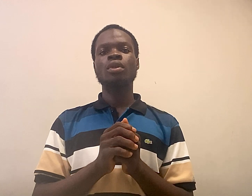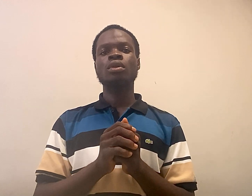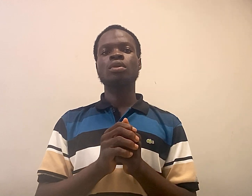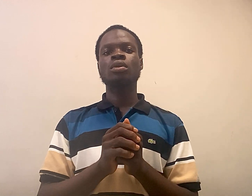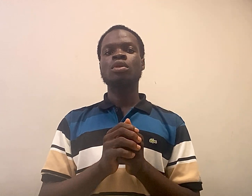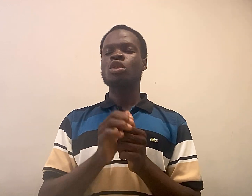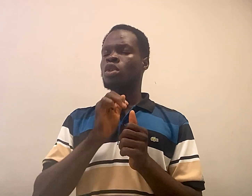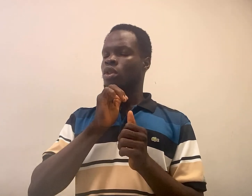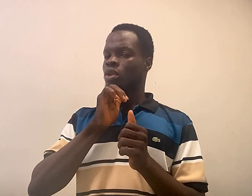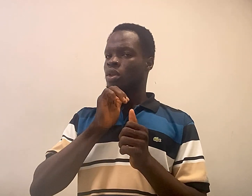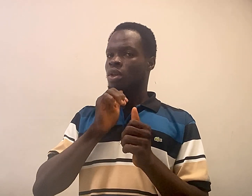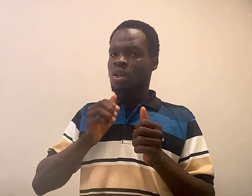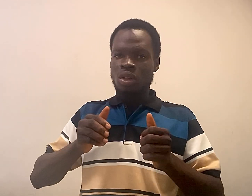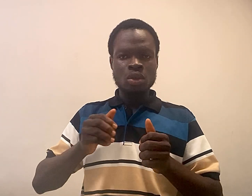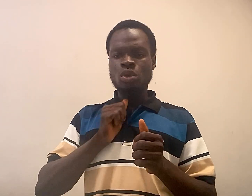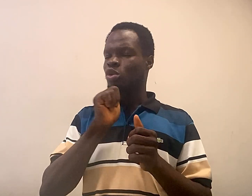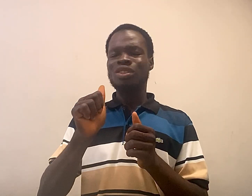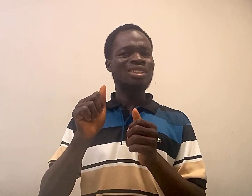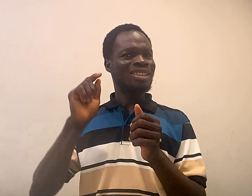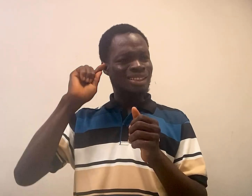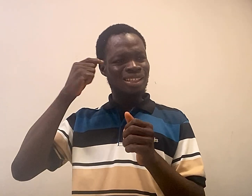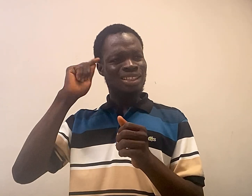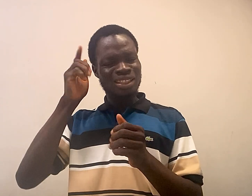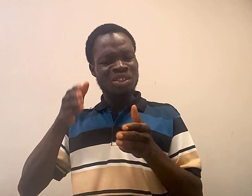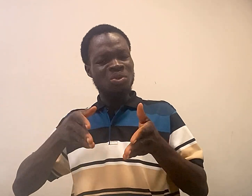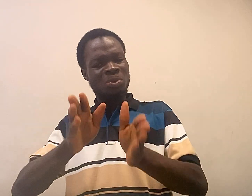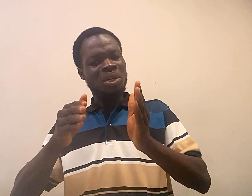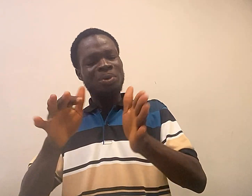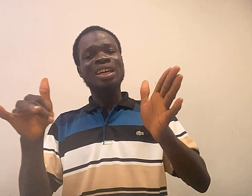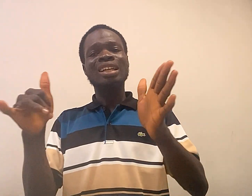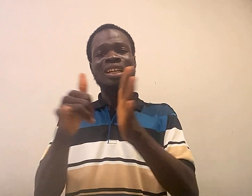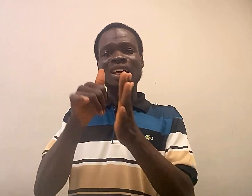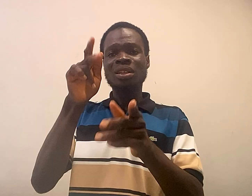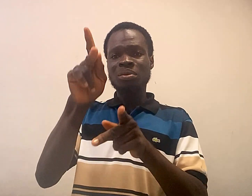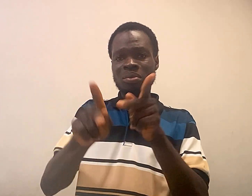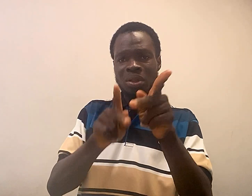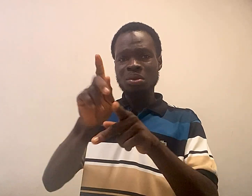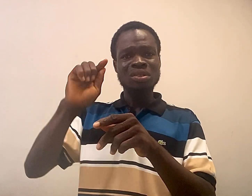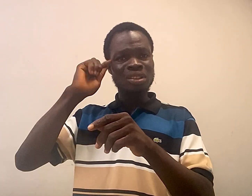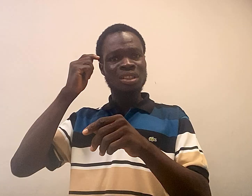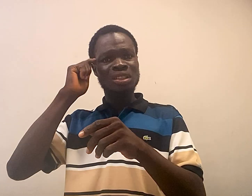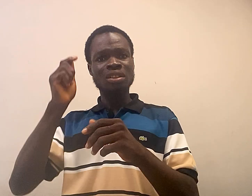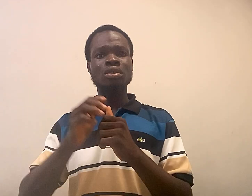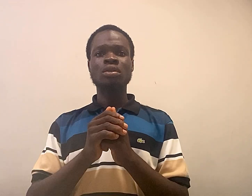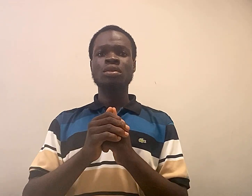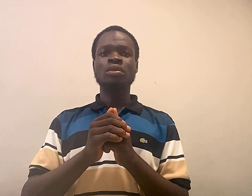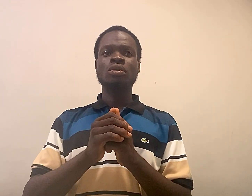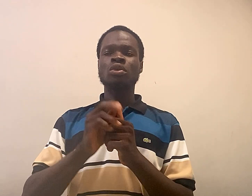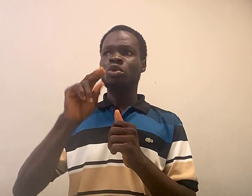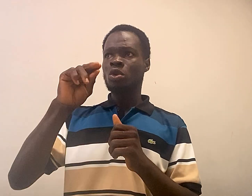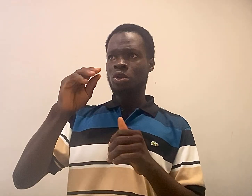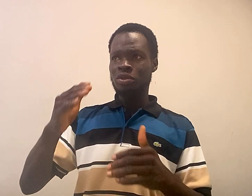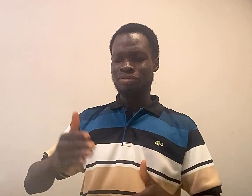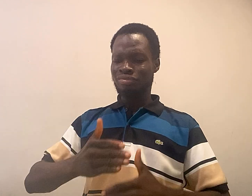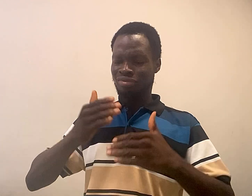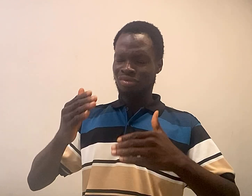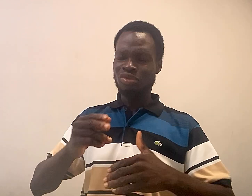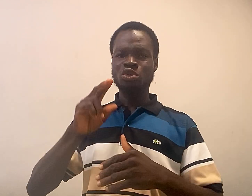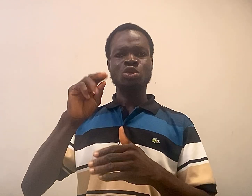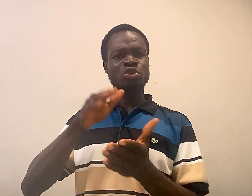think what they wanted, because I showed them nothing. No fear, no excitement, no weakness. And